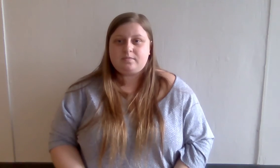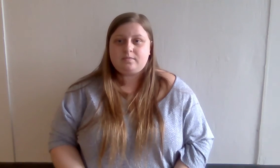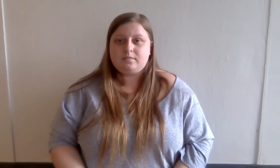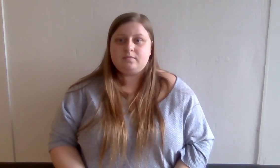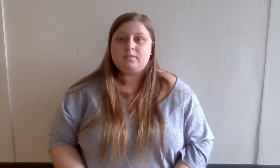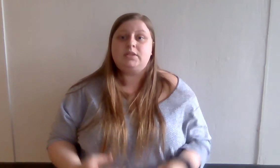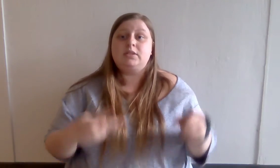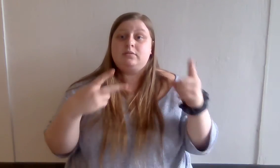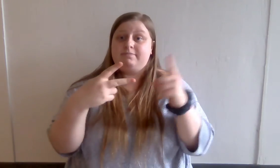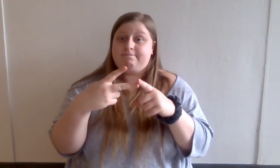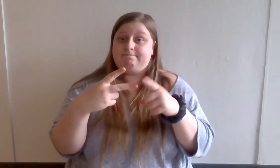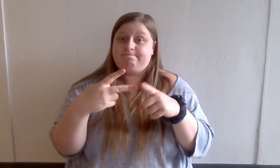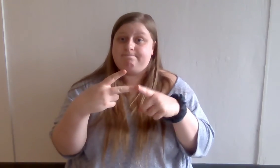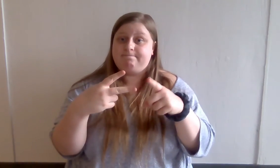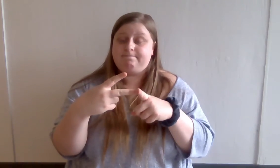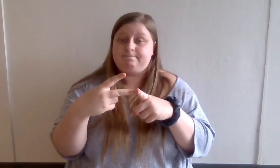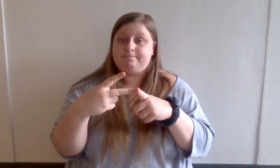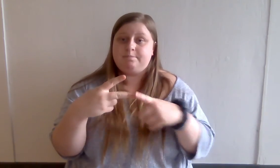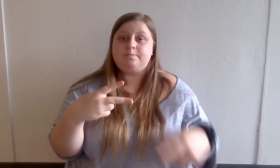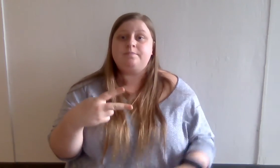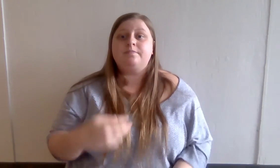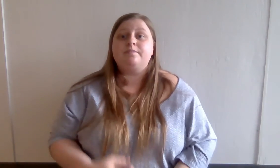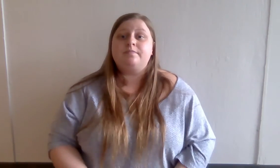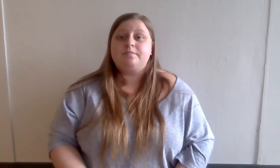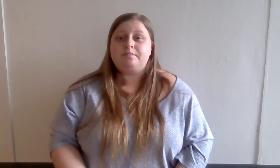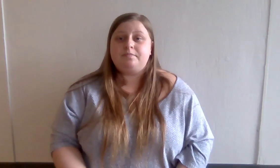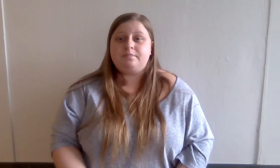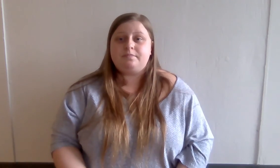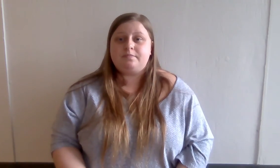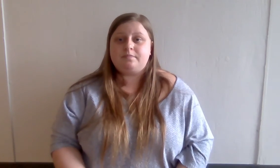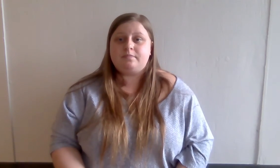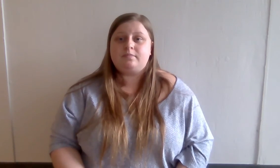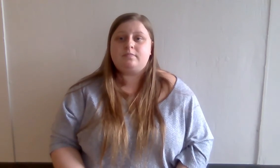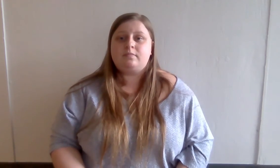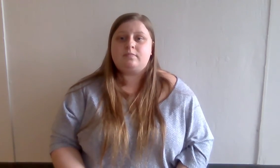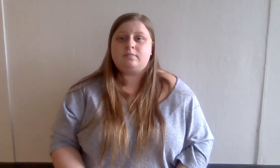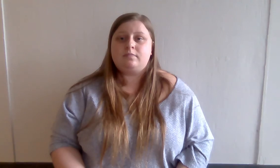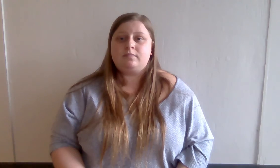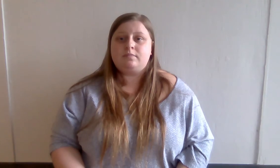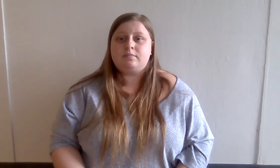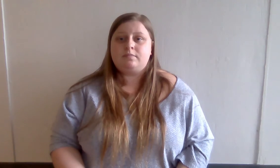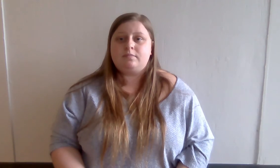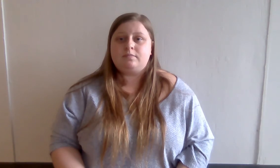structure from a sentence to a question. For the second English example,